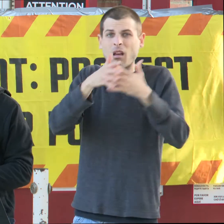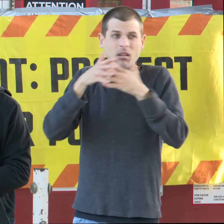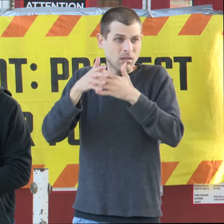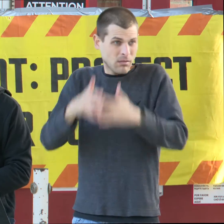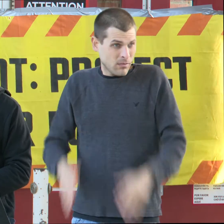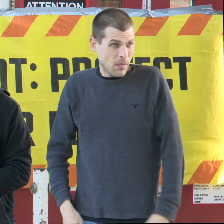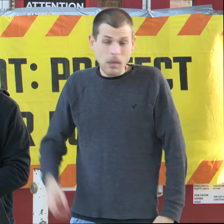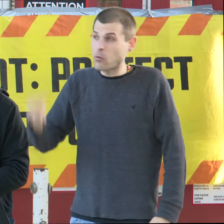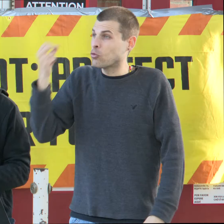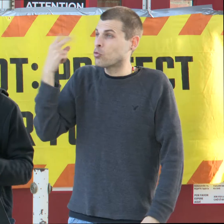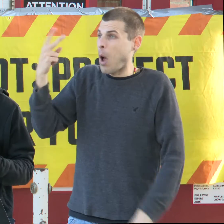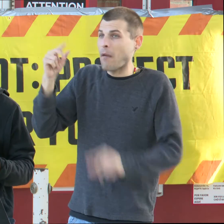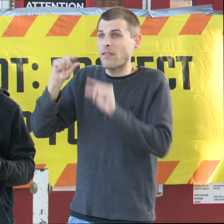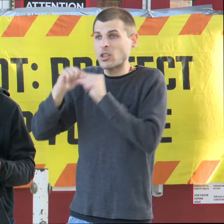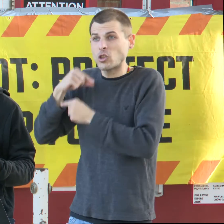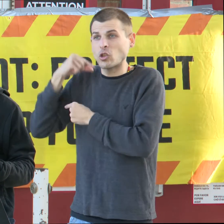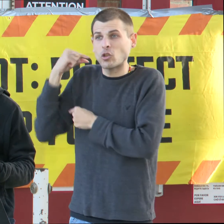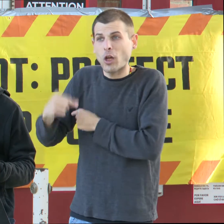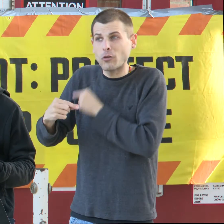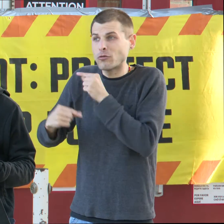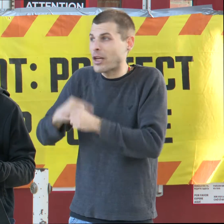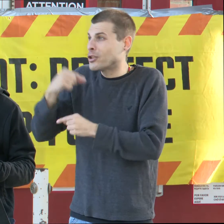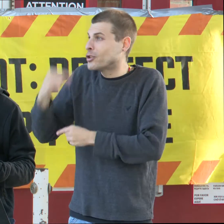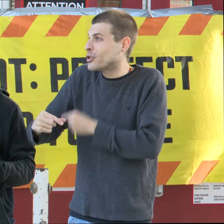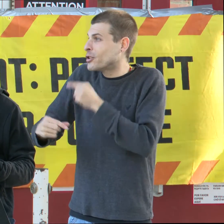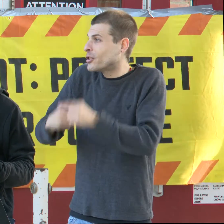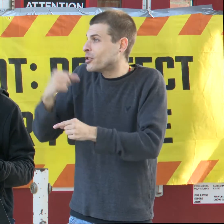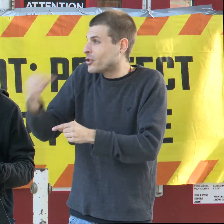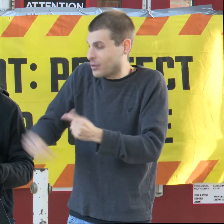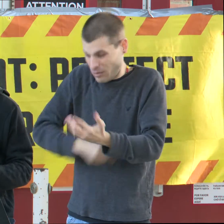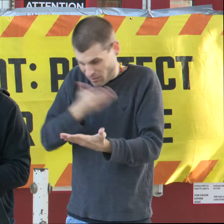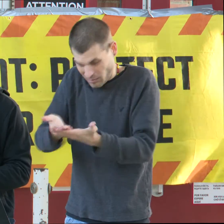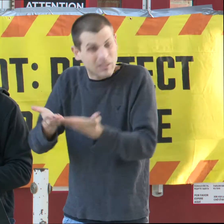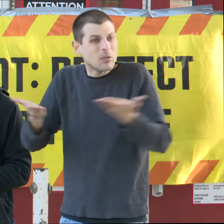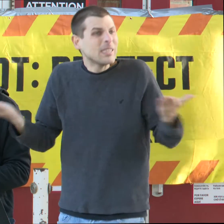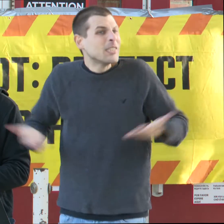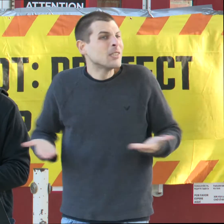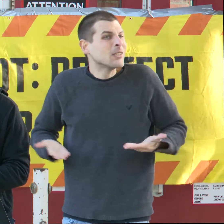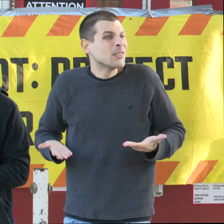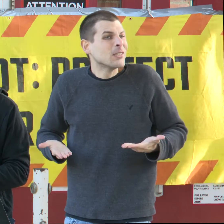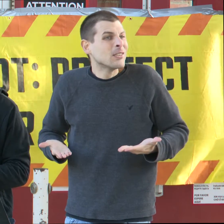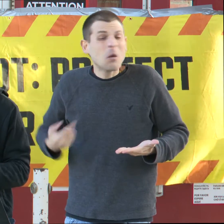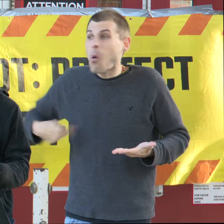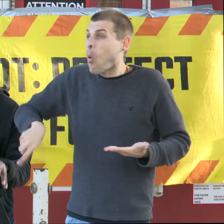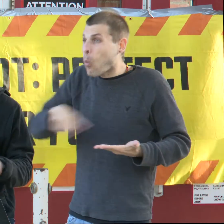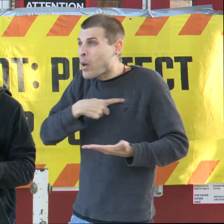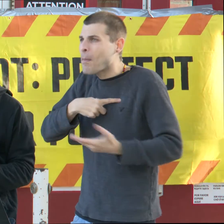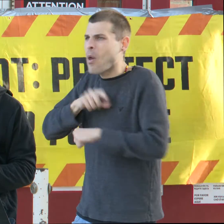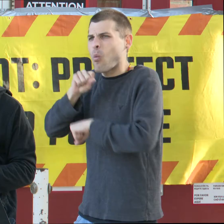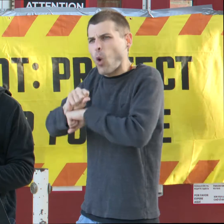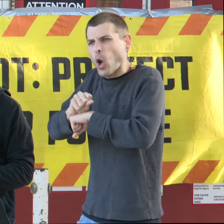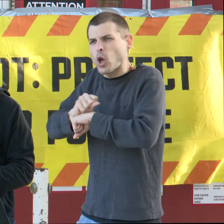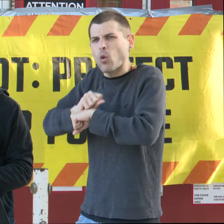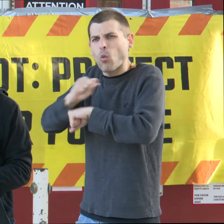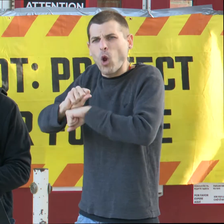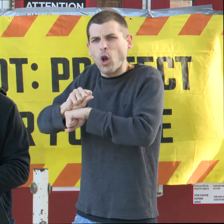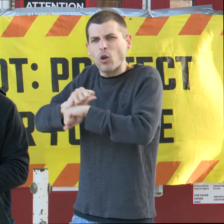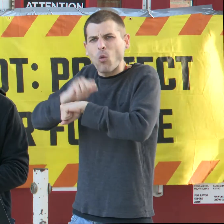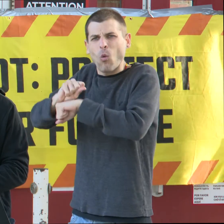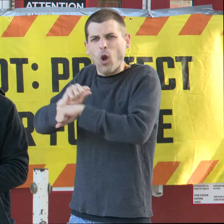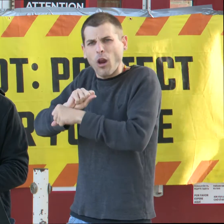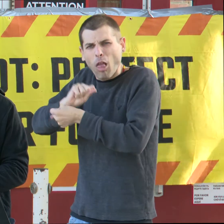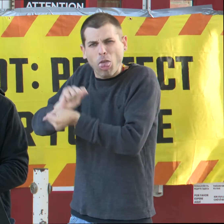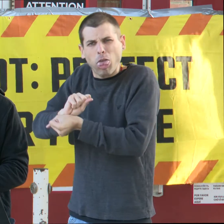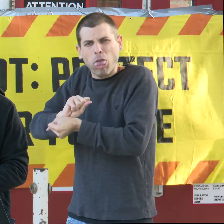12 generations of my ancestors working for this institution in the